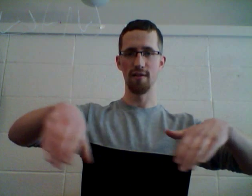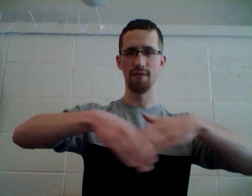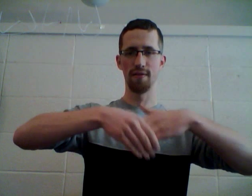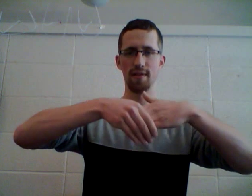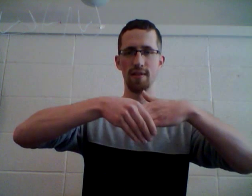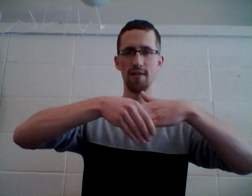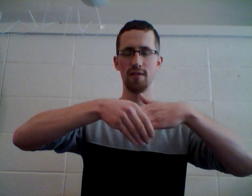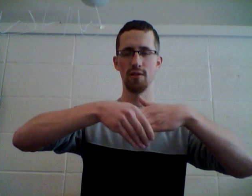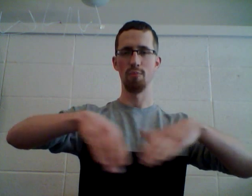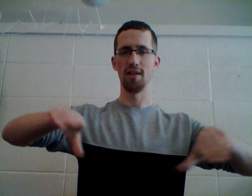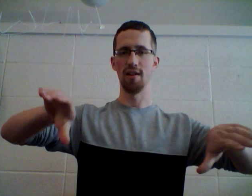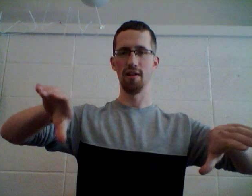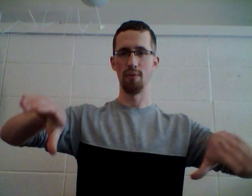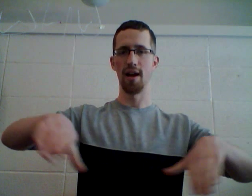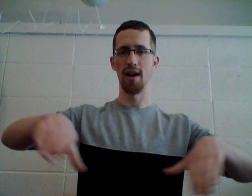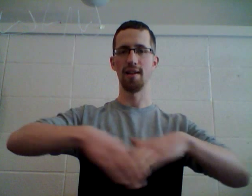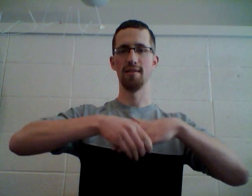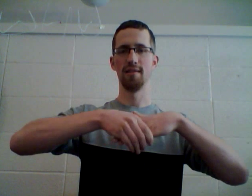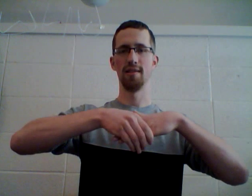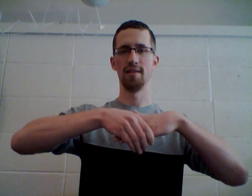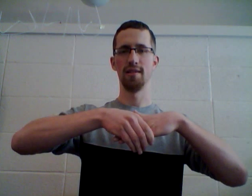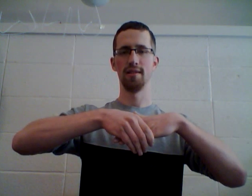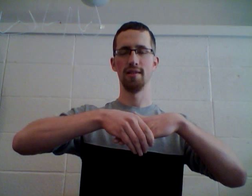of scooping the other way.